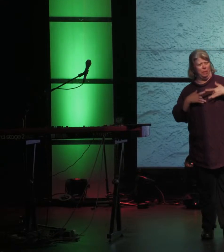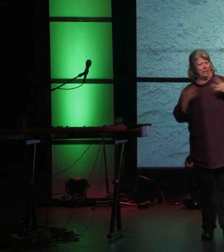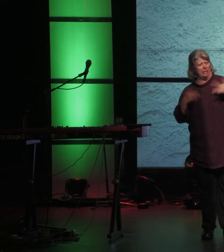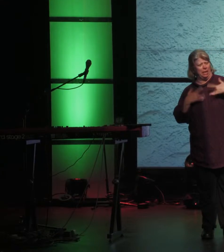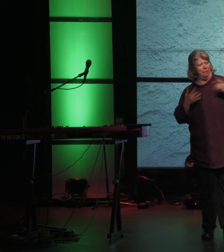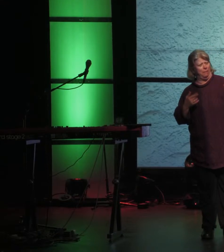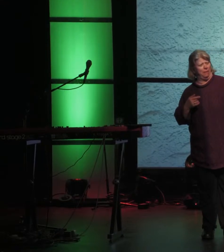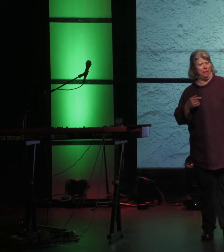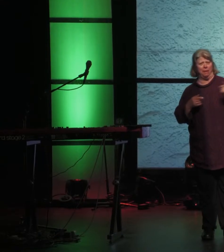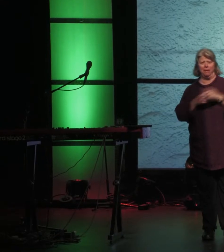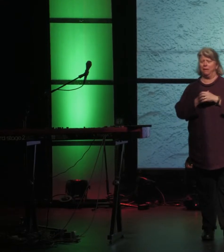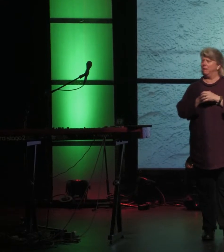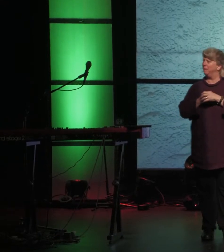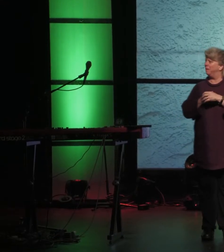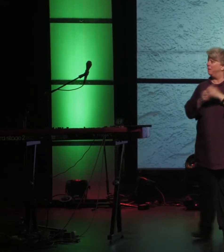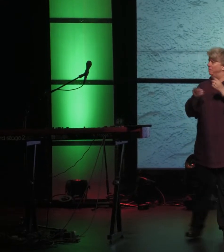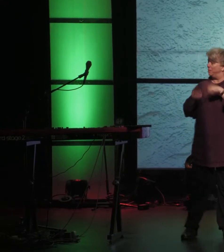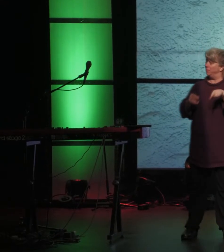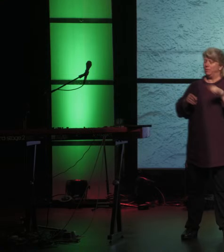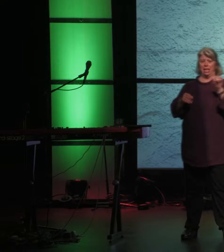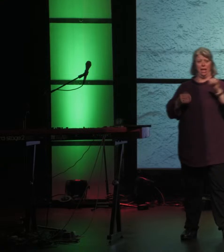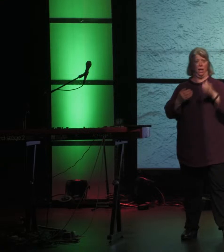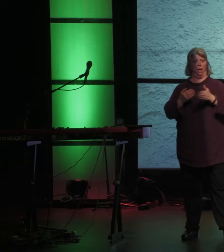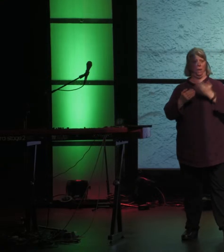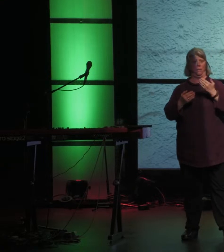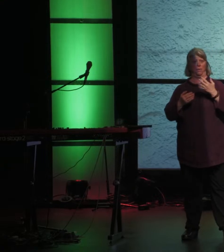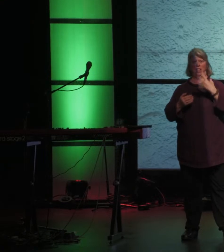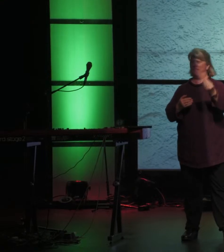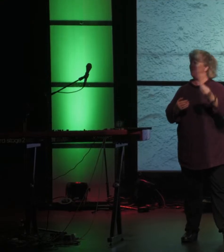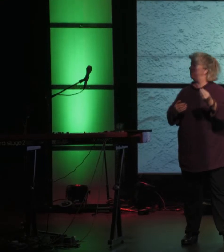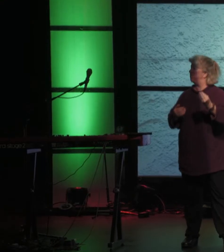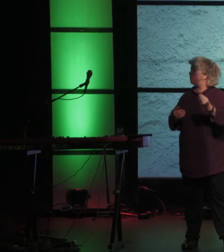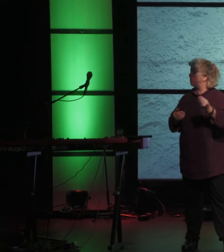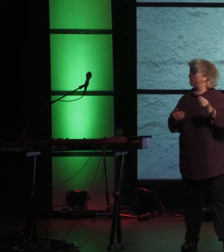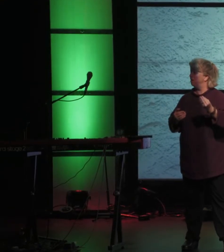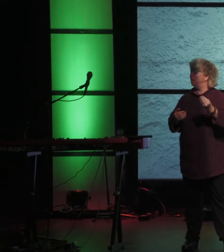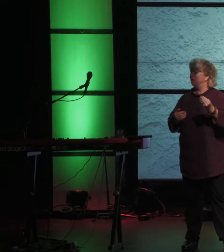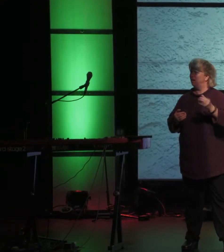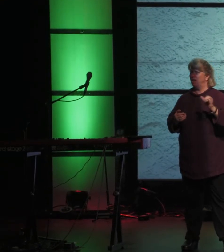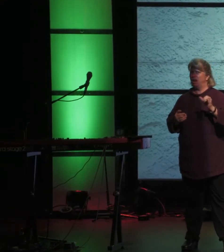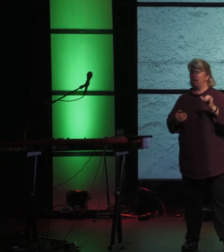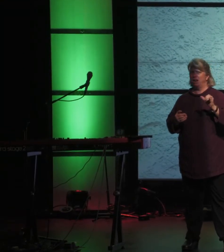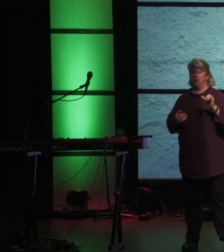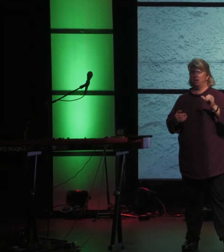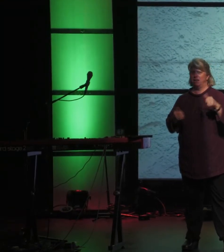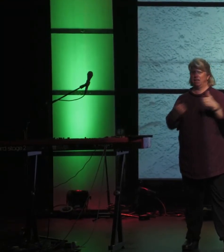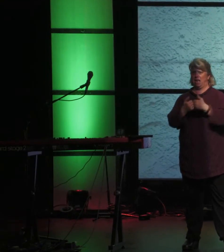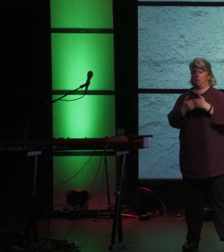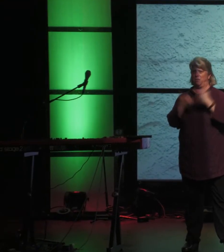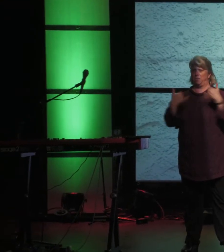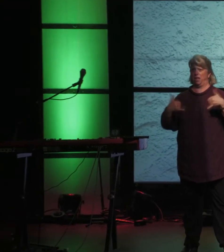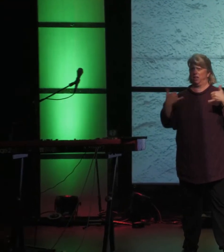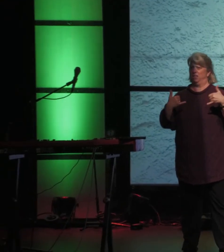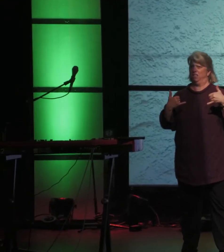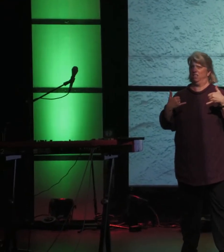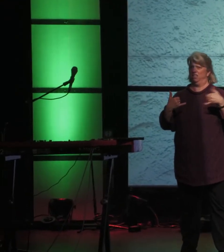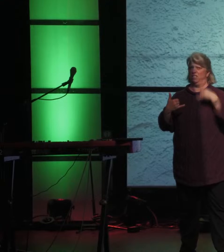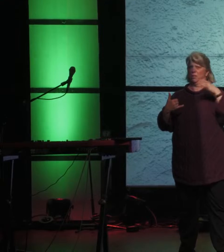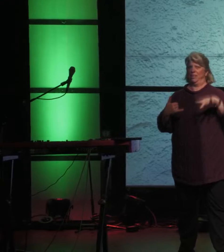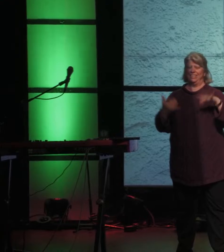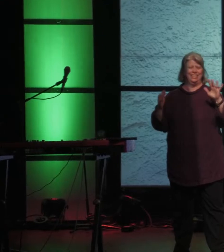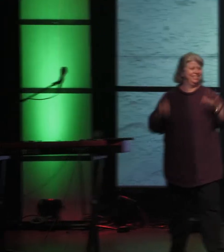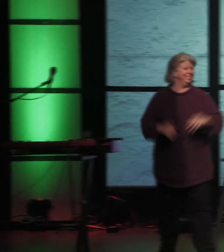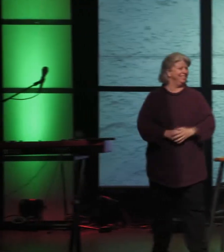on? How many of you almost just left? You just were like, if this is the game we're playing, I don't like